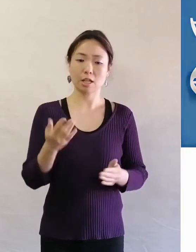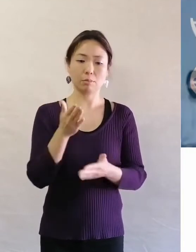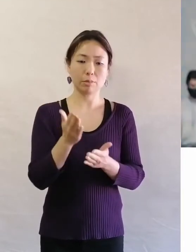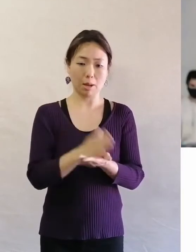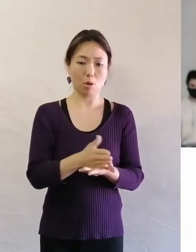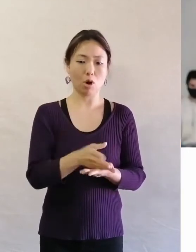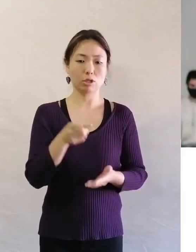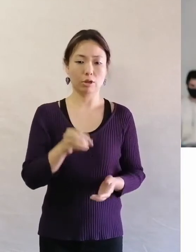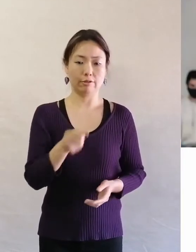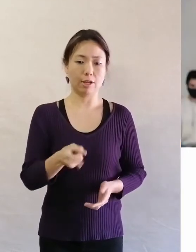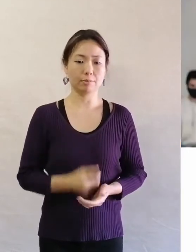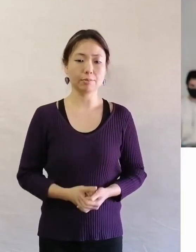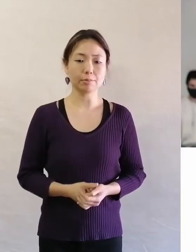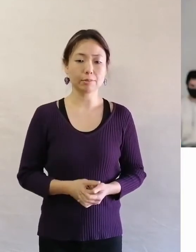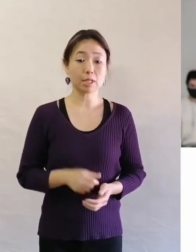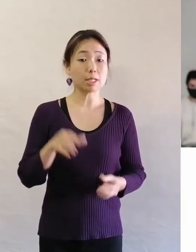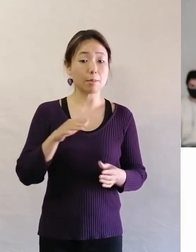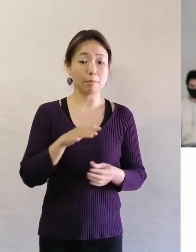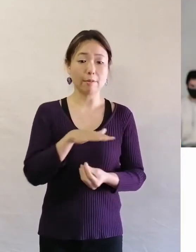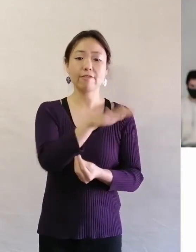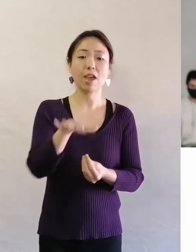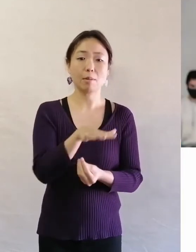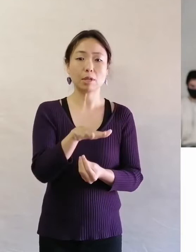this is where you're at now. And some family news.